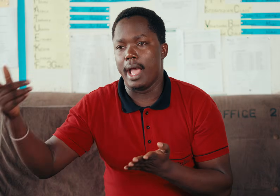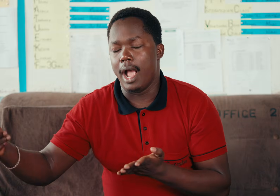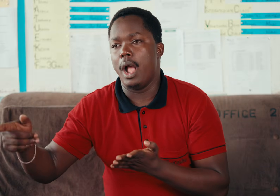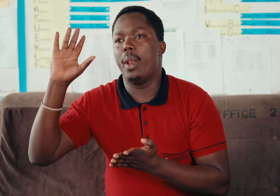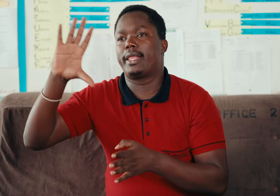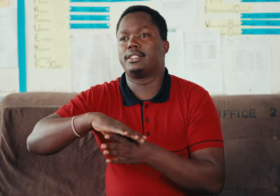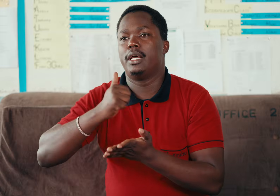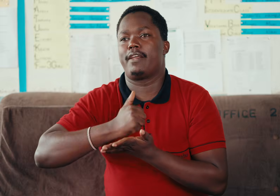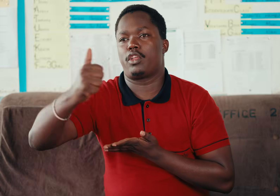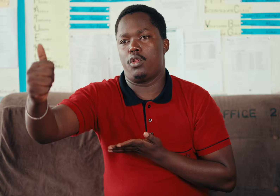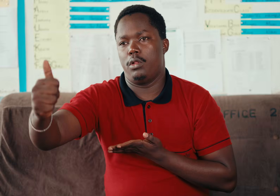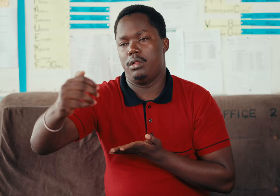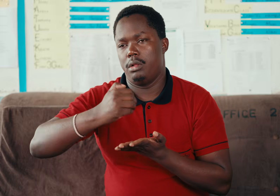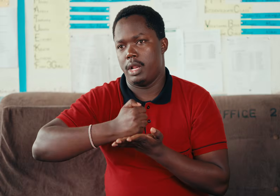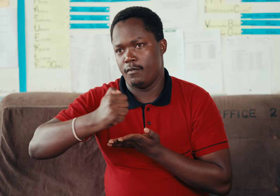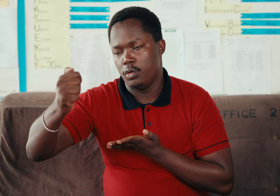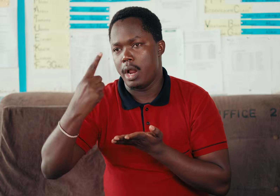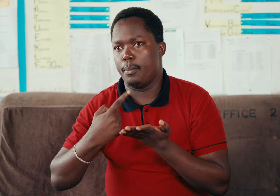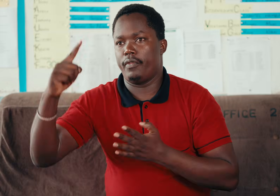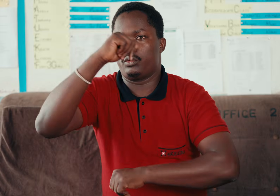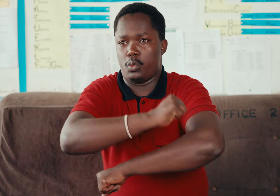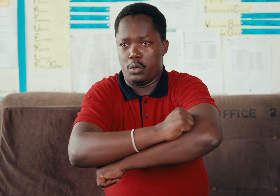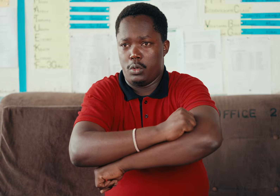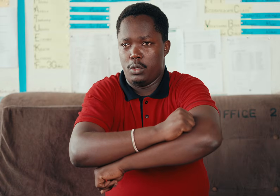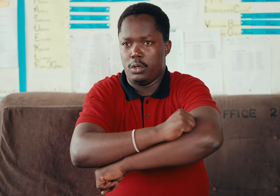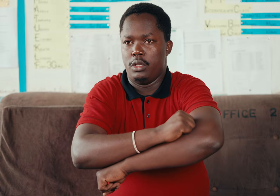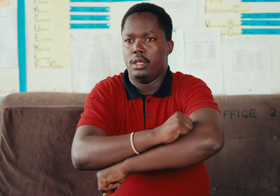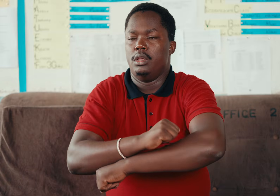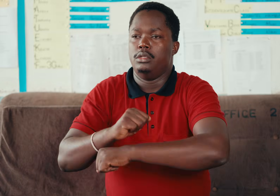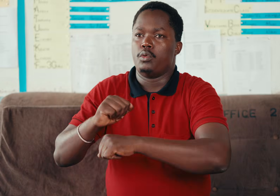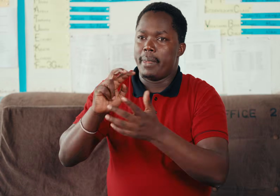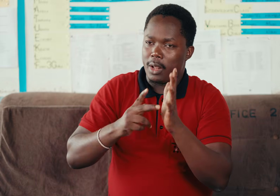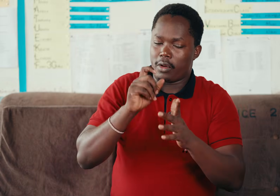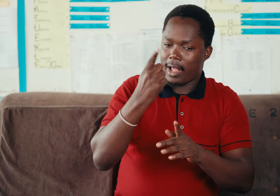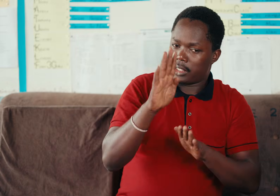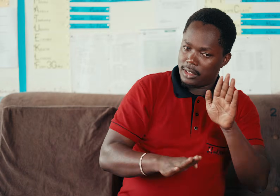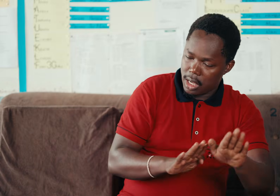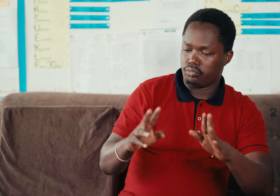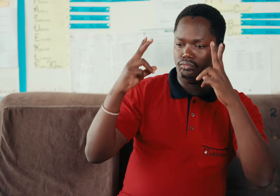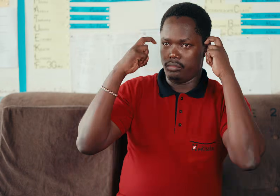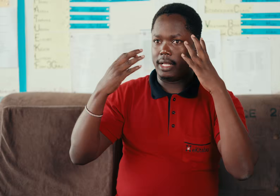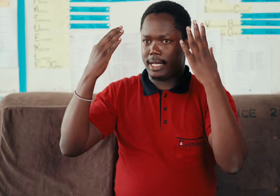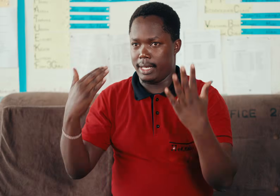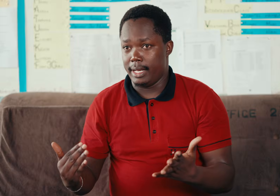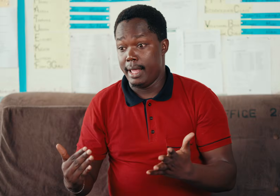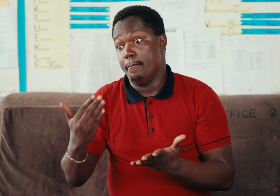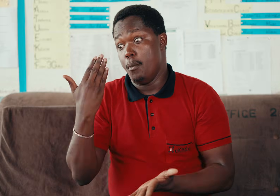know what the problem is and they can be able to get referrals to the right or the appropriate schools. So the first step, as I say, is